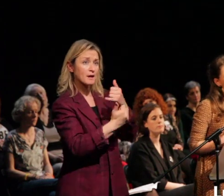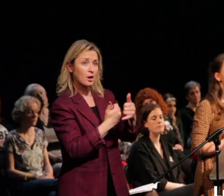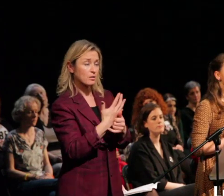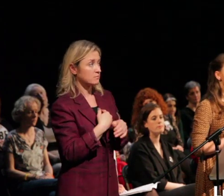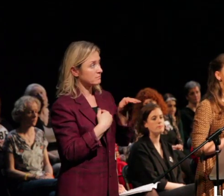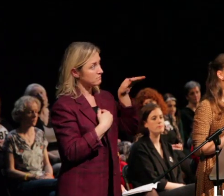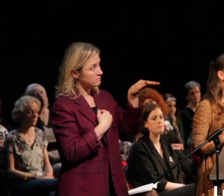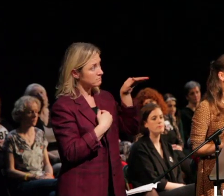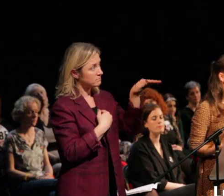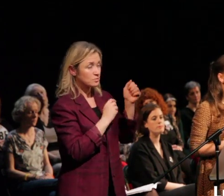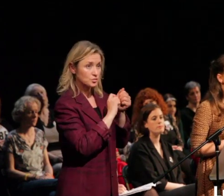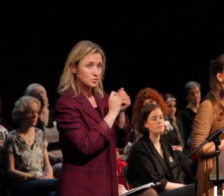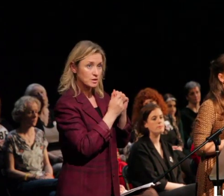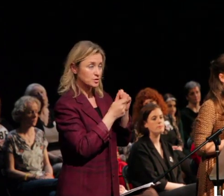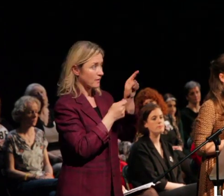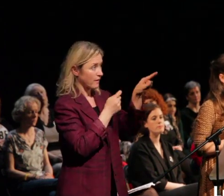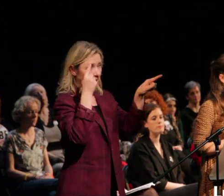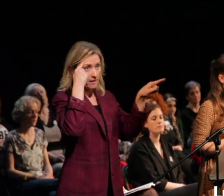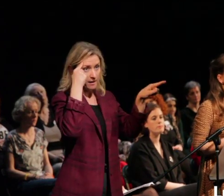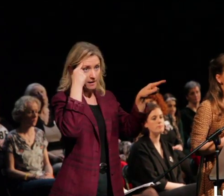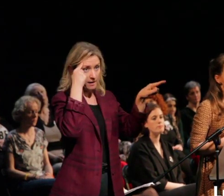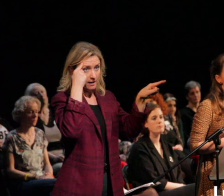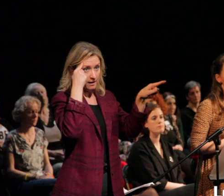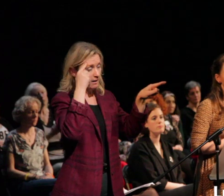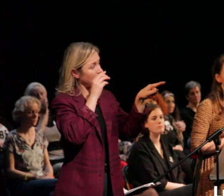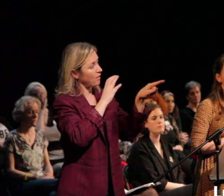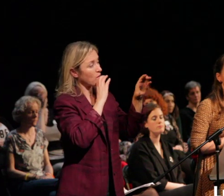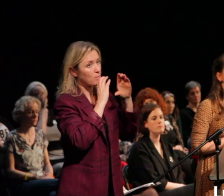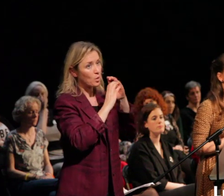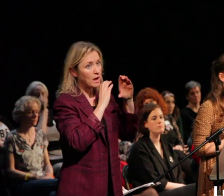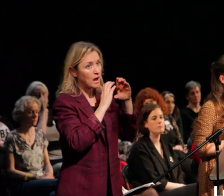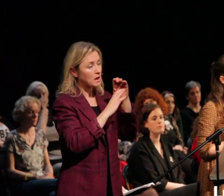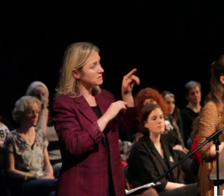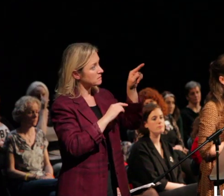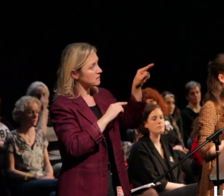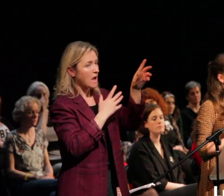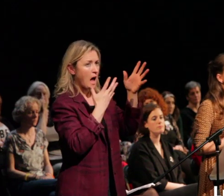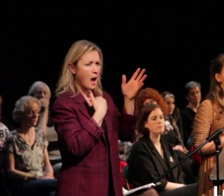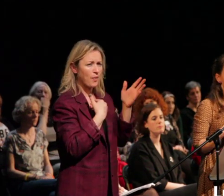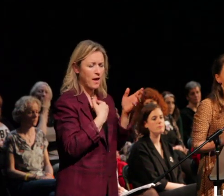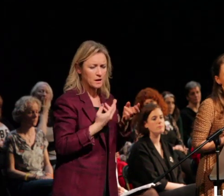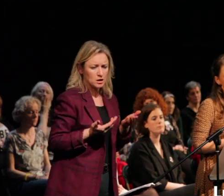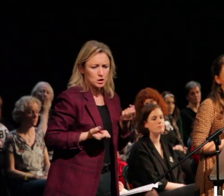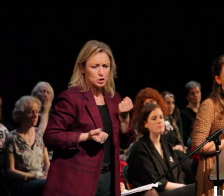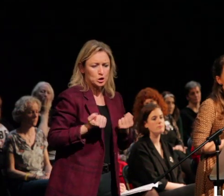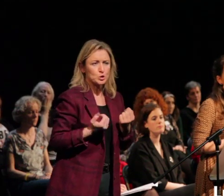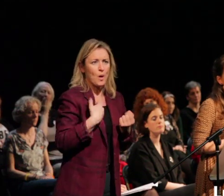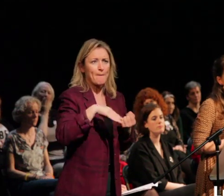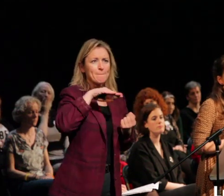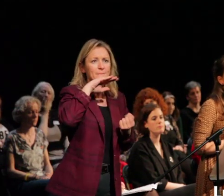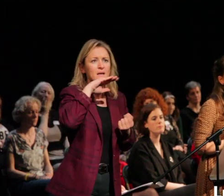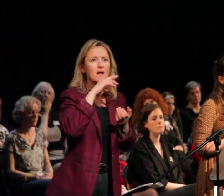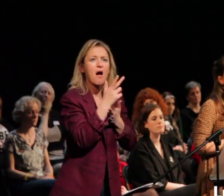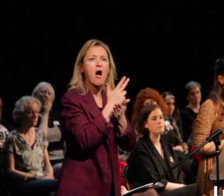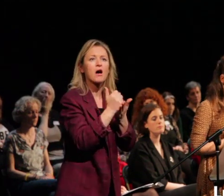do and they communicate and they assess what artistic quality is, then we will really